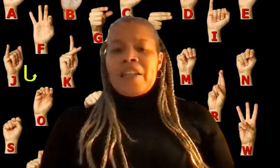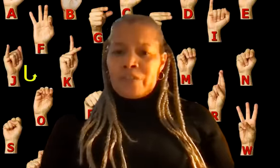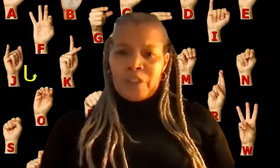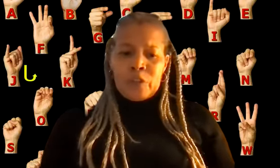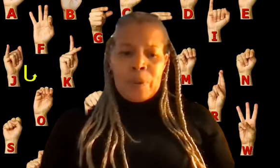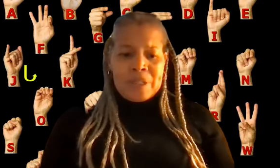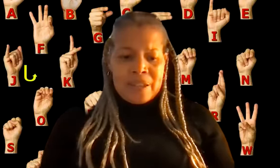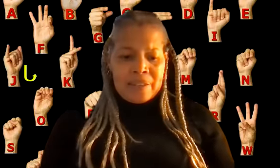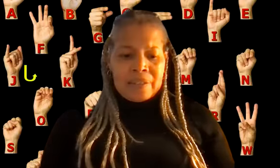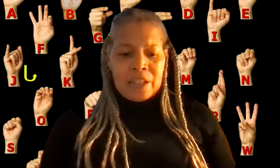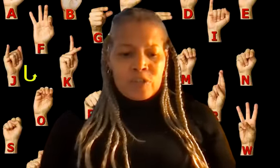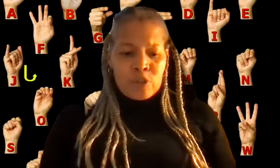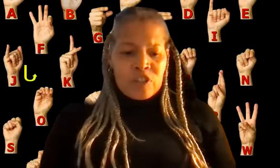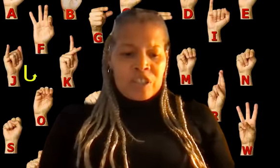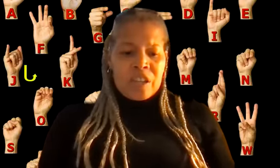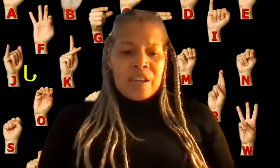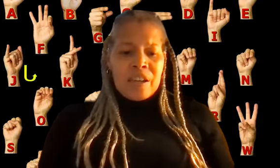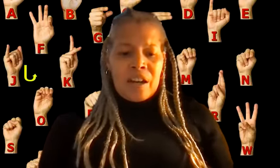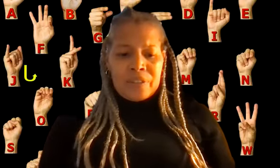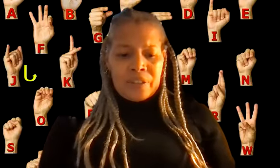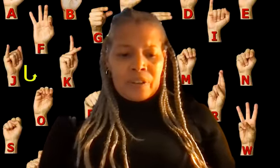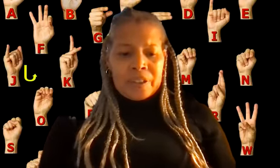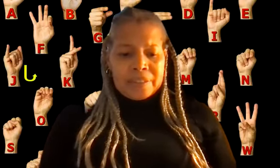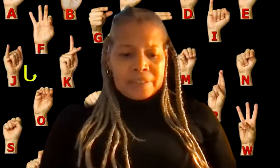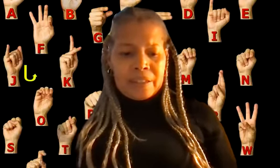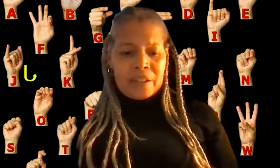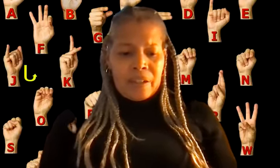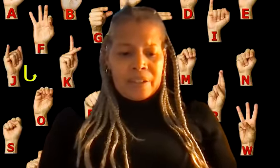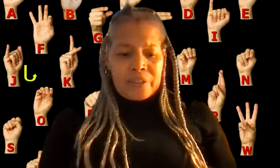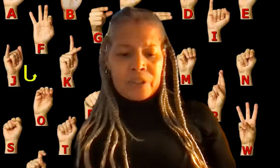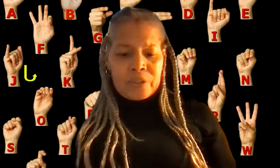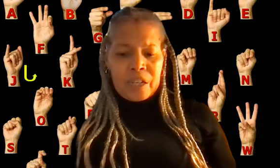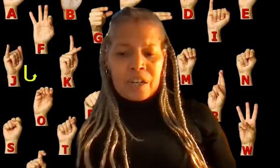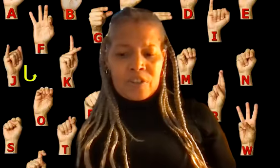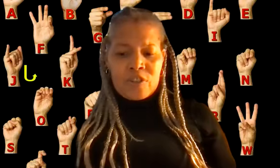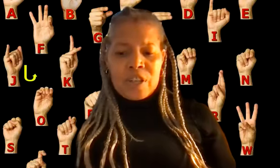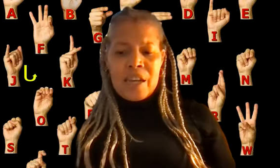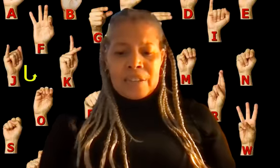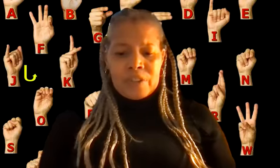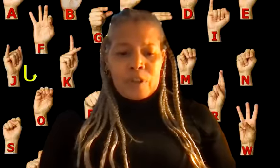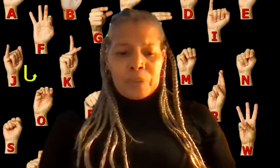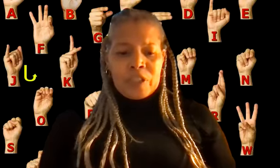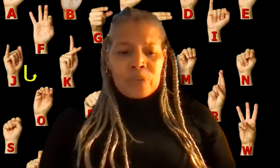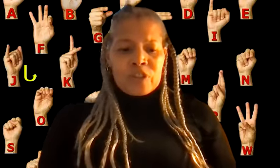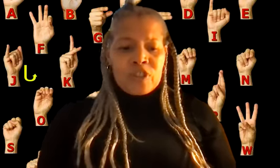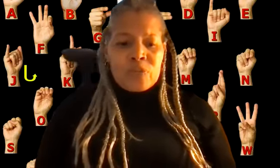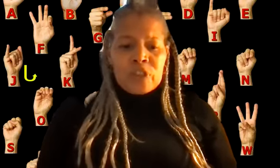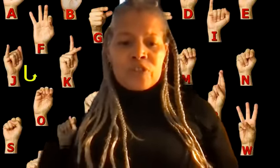hear very few women say that now, Georgie, uh, the other architect that I interviewed, uh, she had gotten to a place where she was